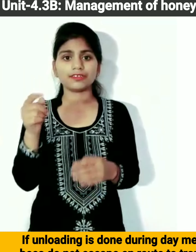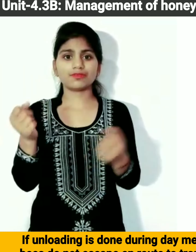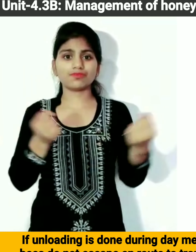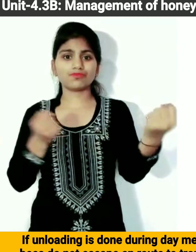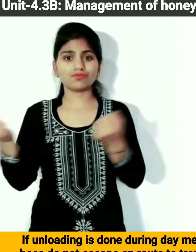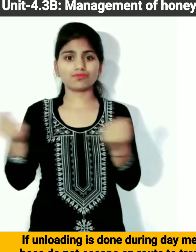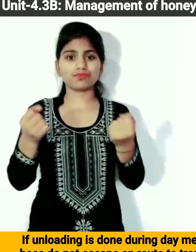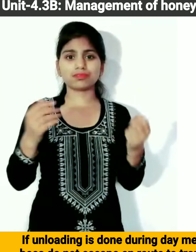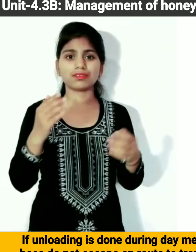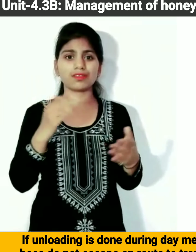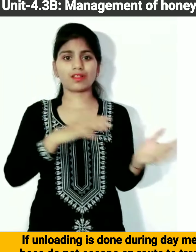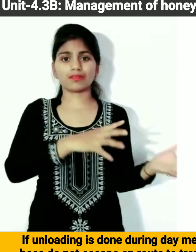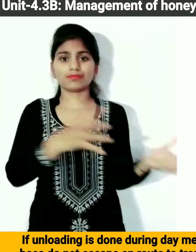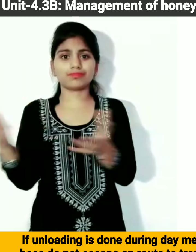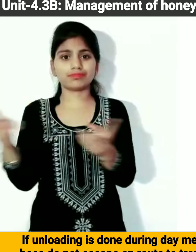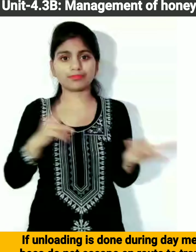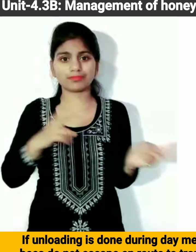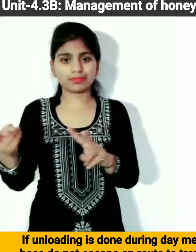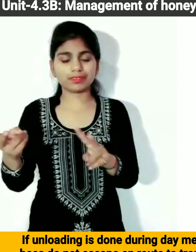destination very difficult.